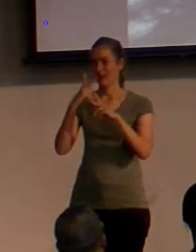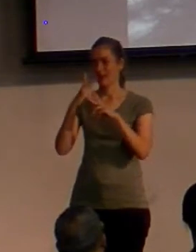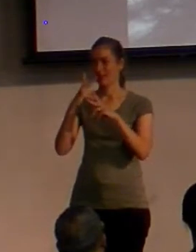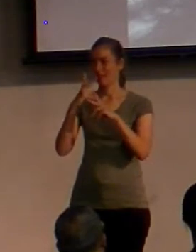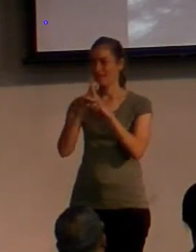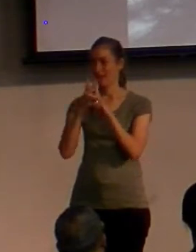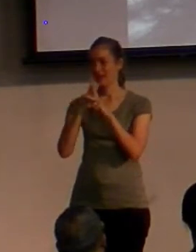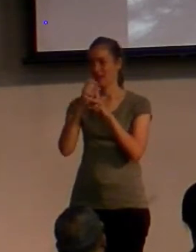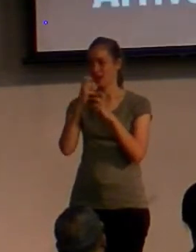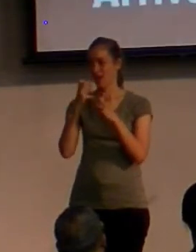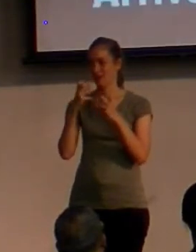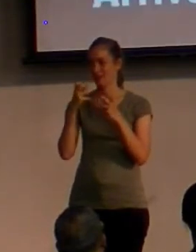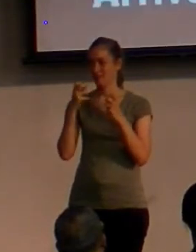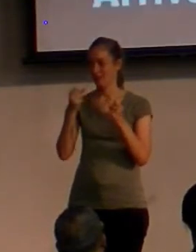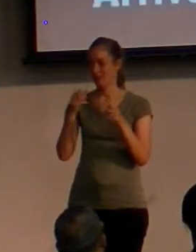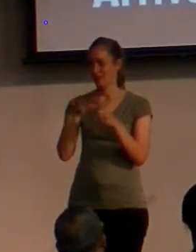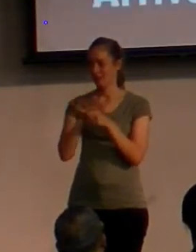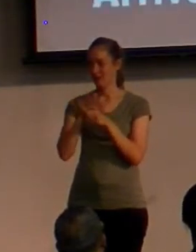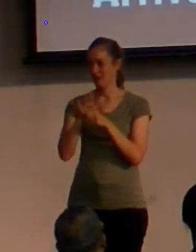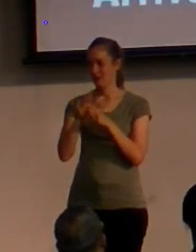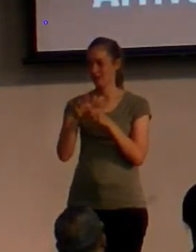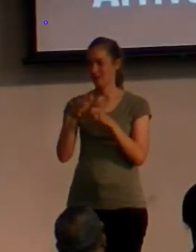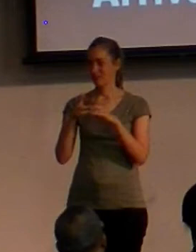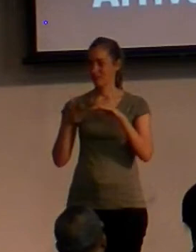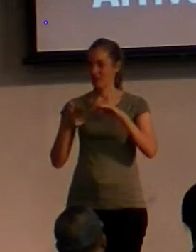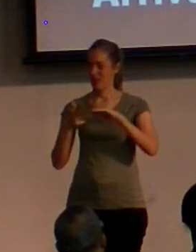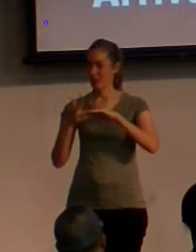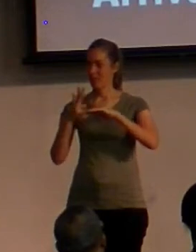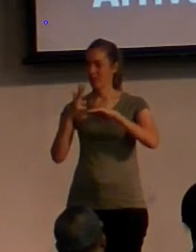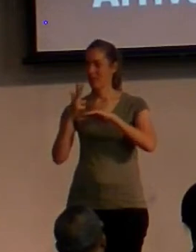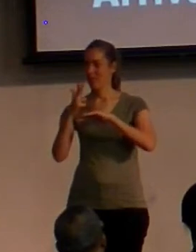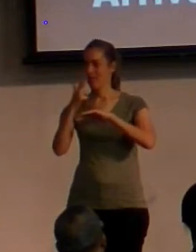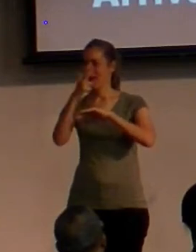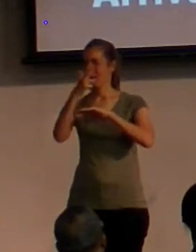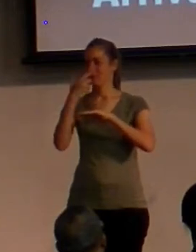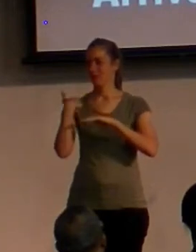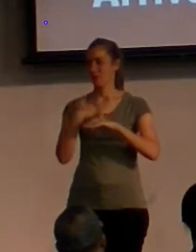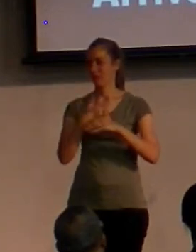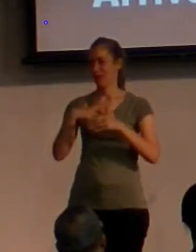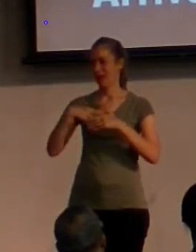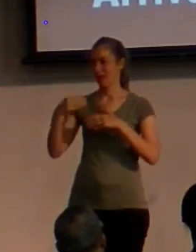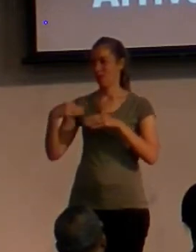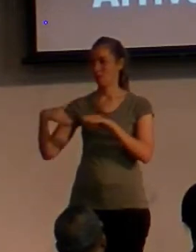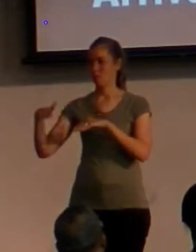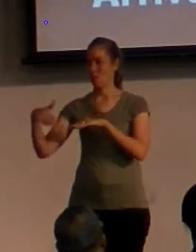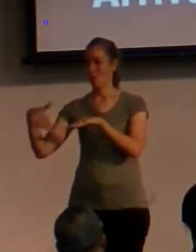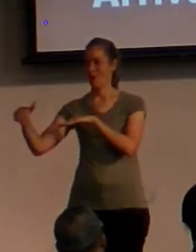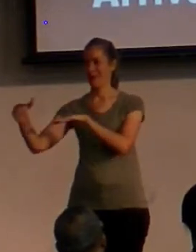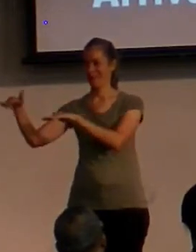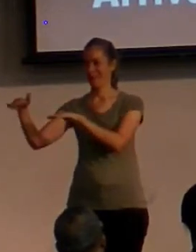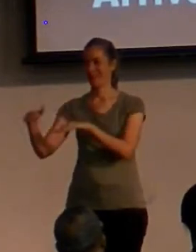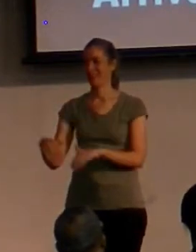hill. Not much of a hill either. And then by the time we got there, I was just covered with dust.